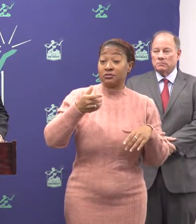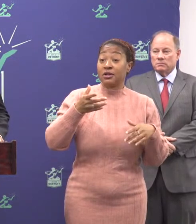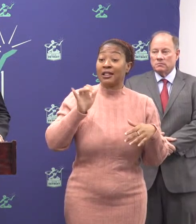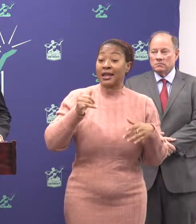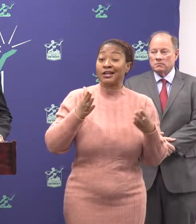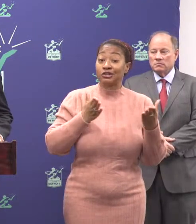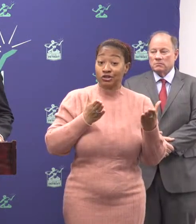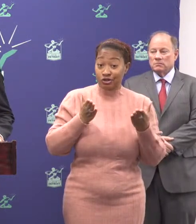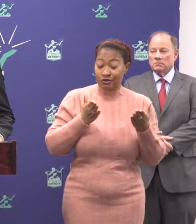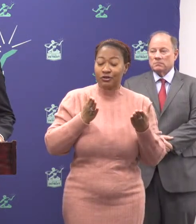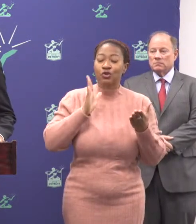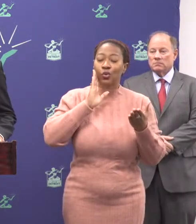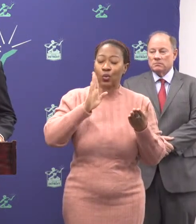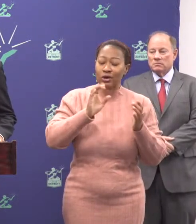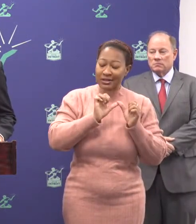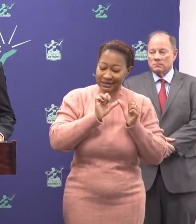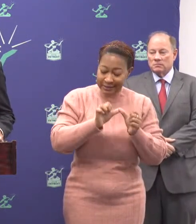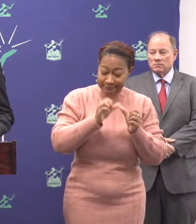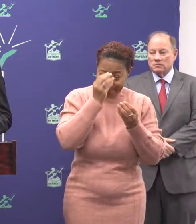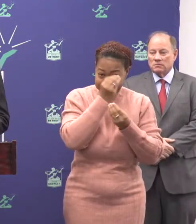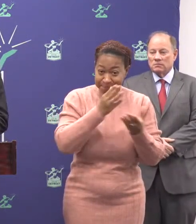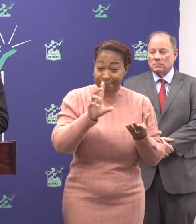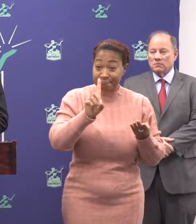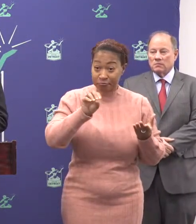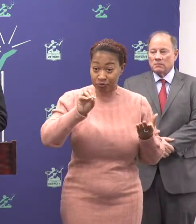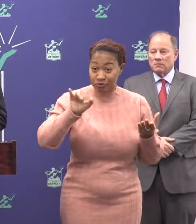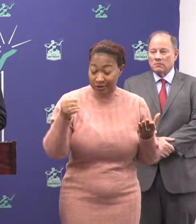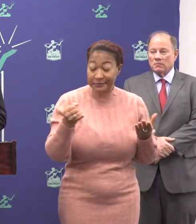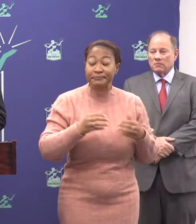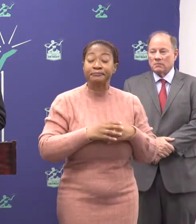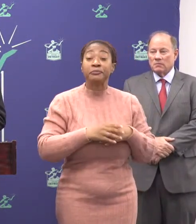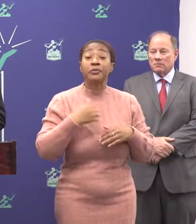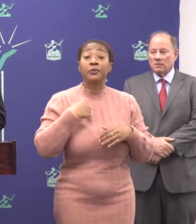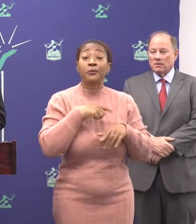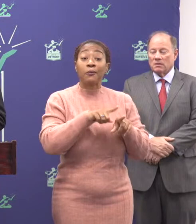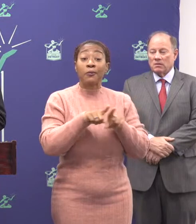service will continue. And we promised